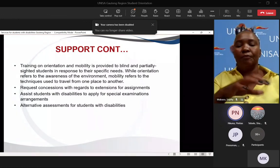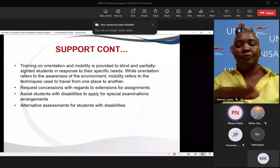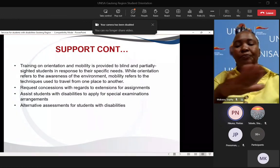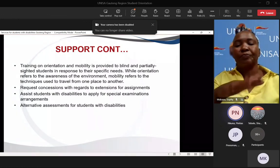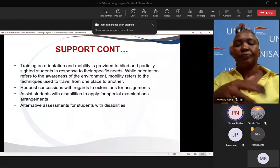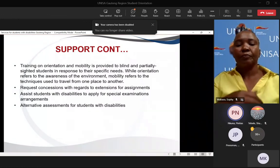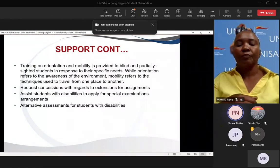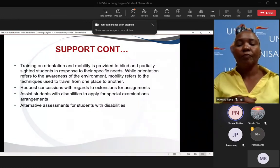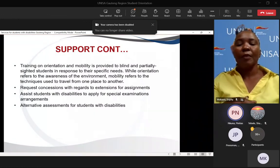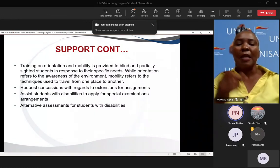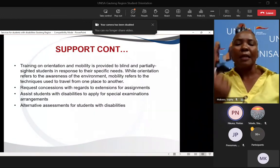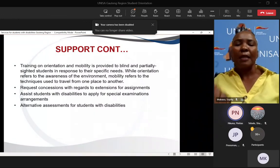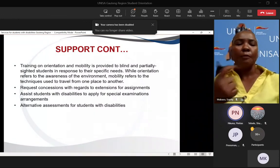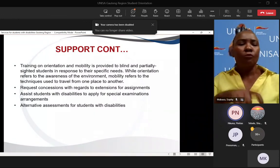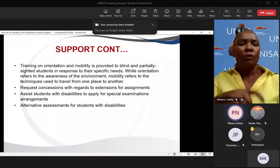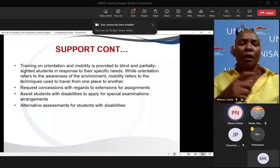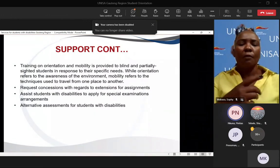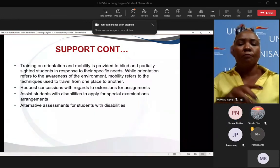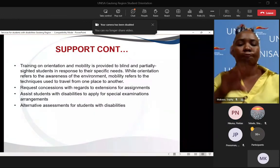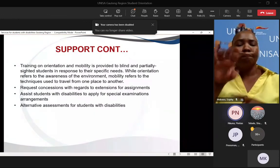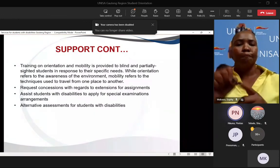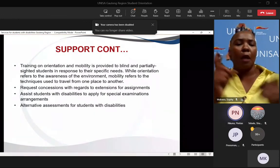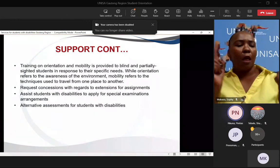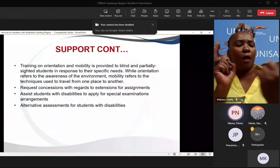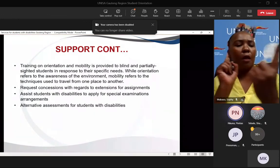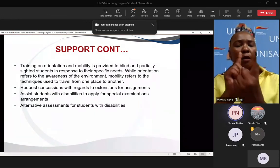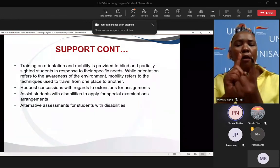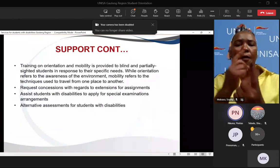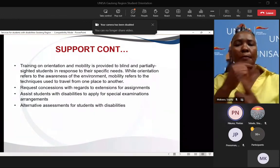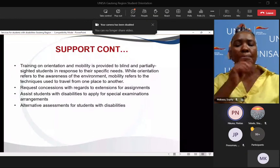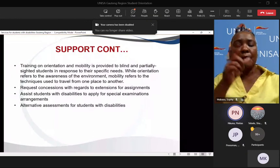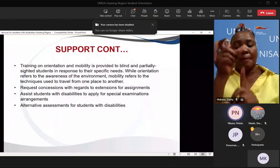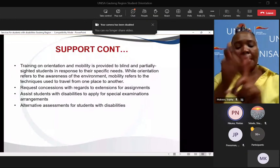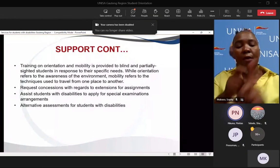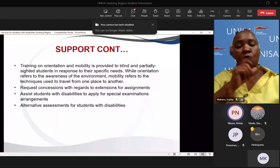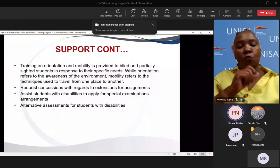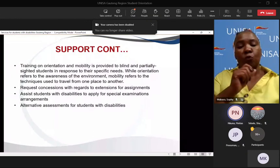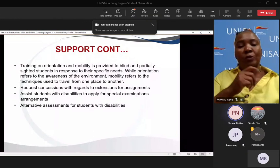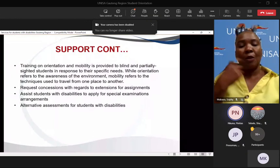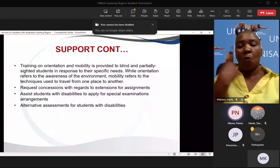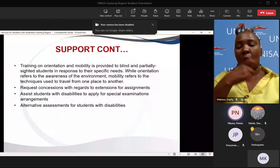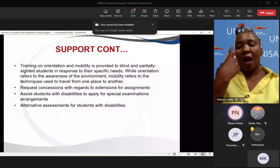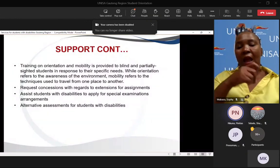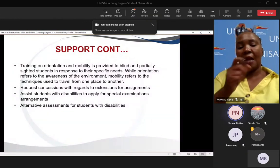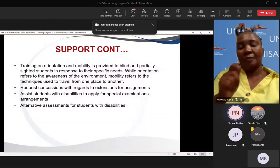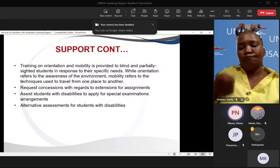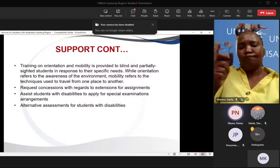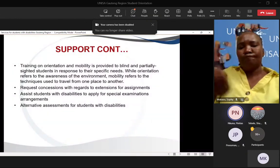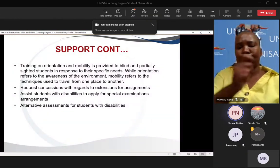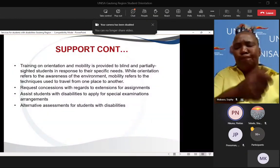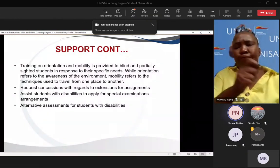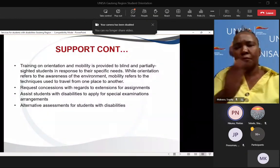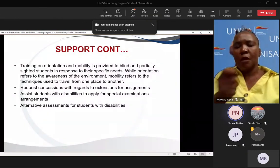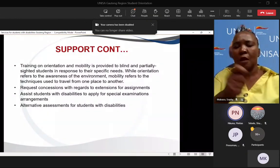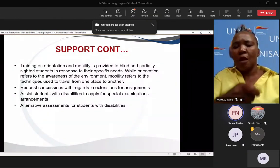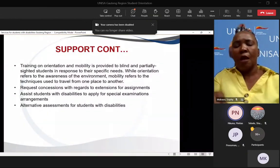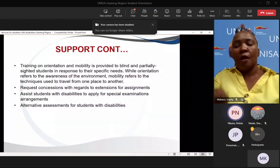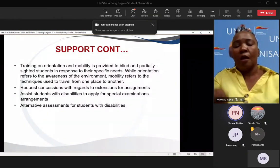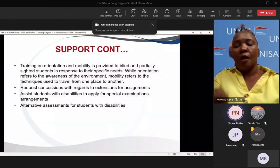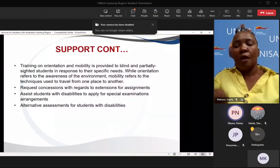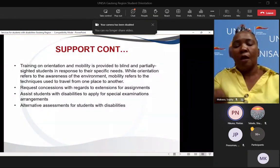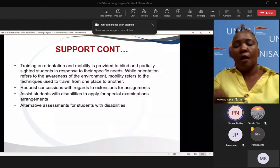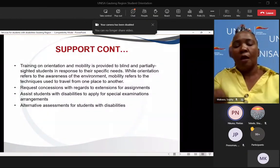time to time I'm sure you you came across a persons who are using a white cane to move around whether they are blind or partial